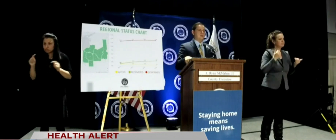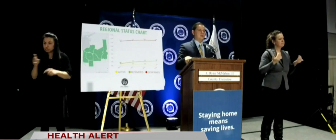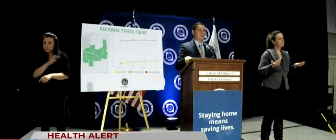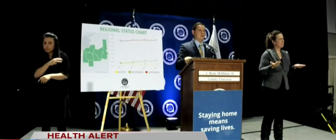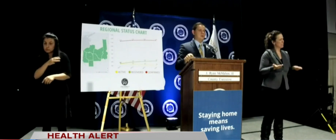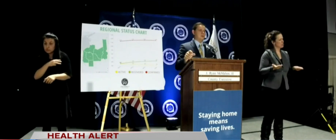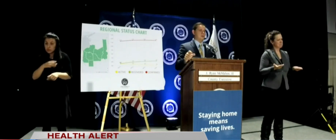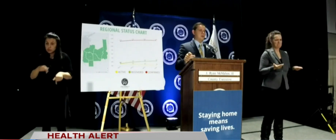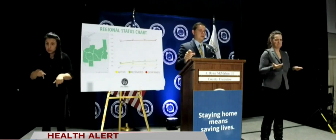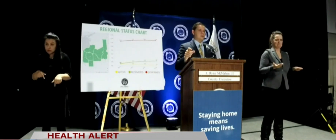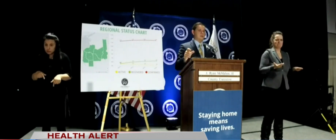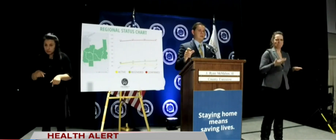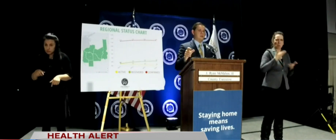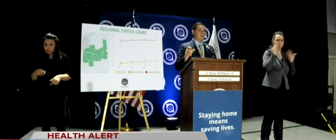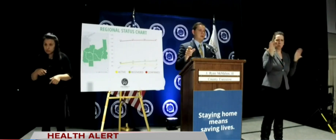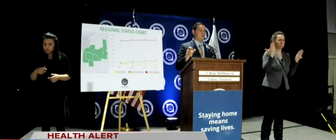it